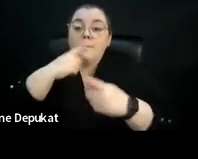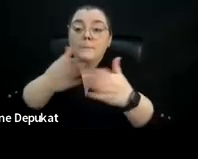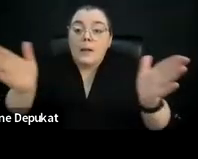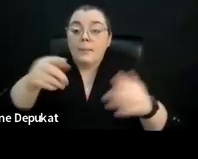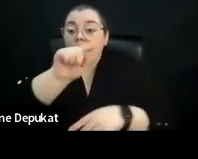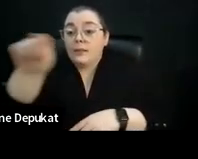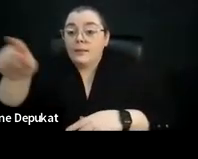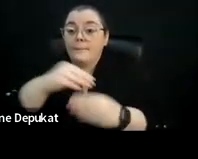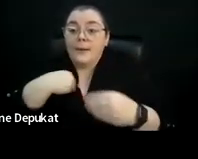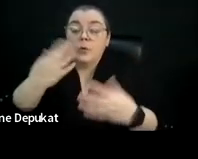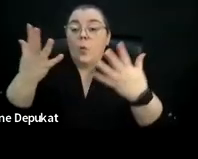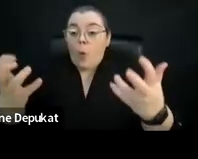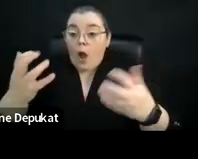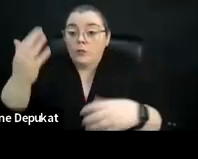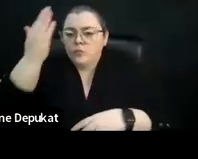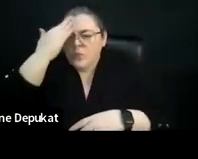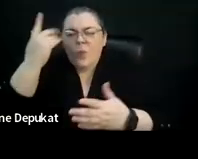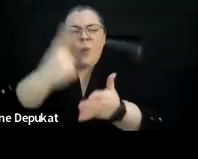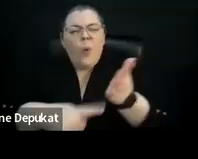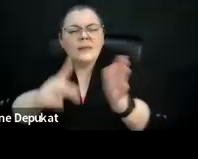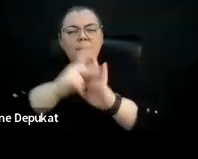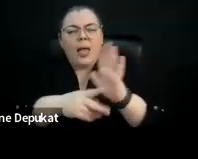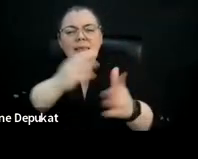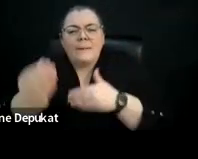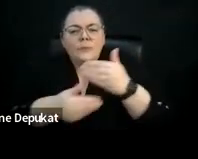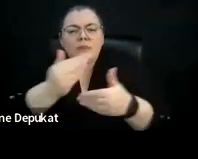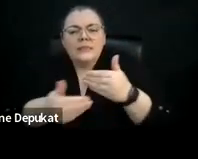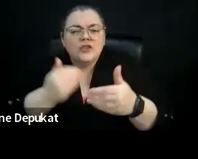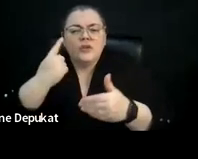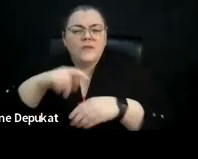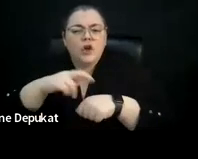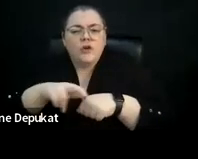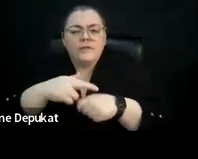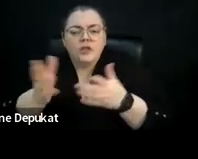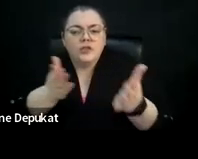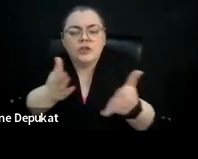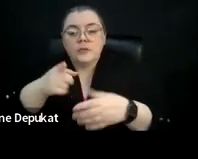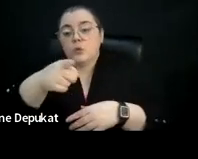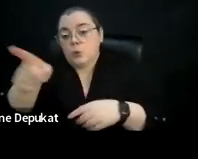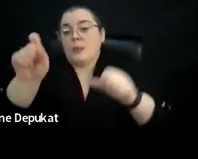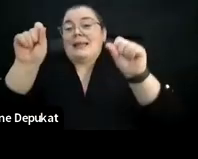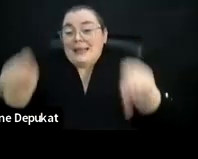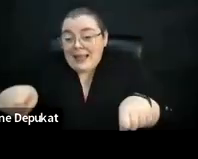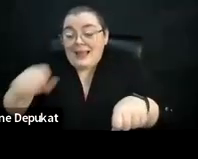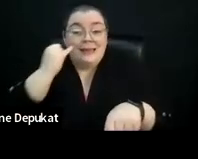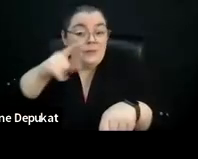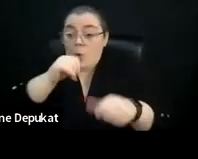But if you, the committee members or the public that are here, want to know what the policies and procedures are for the referral service,